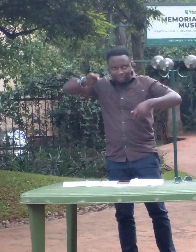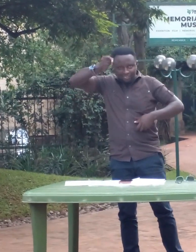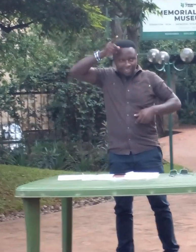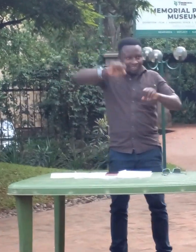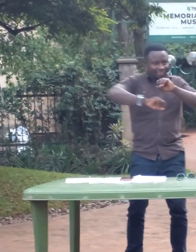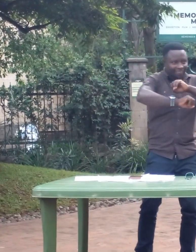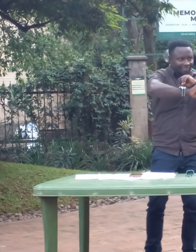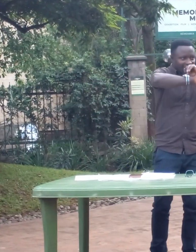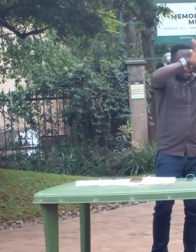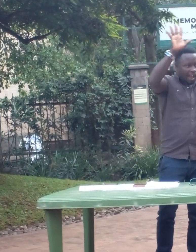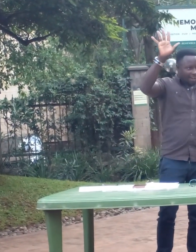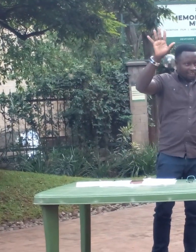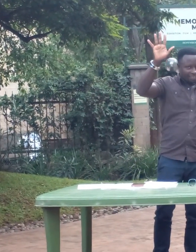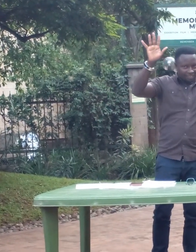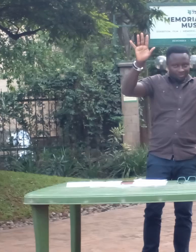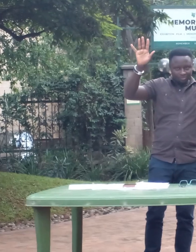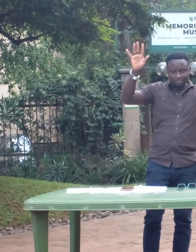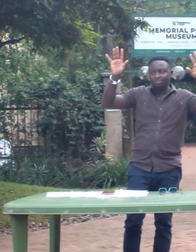I hope you understand clearly.